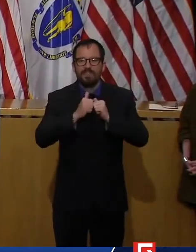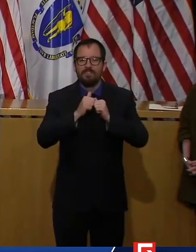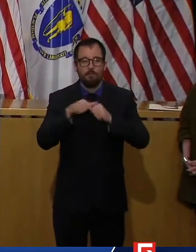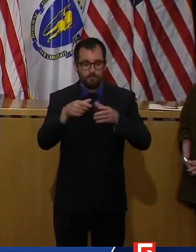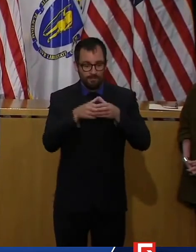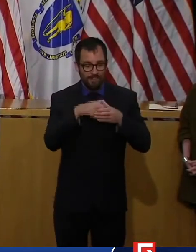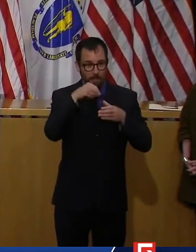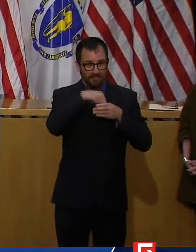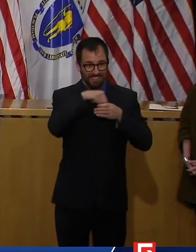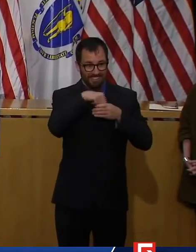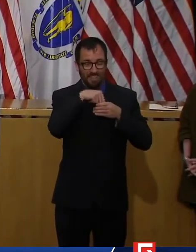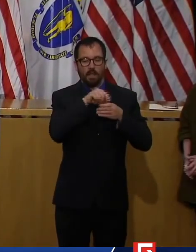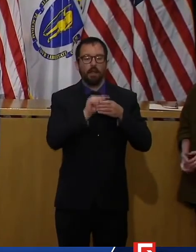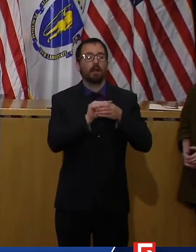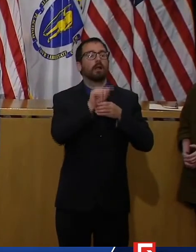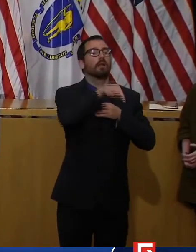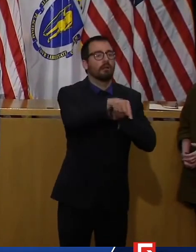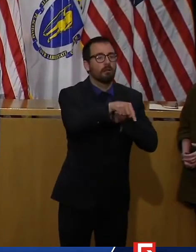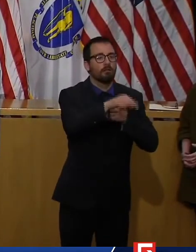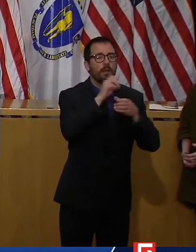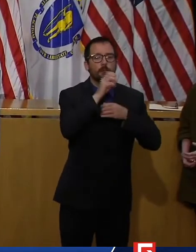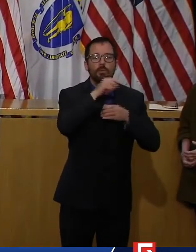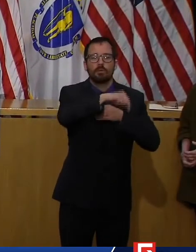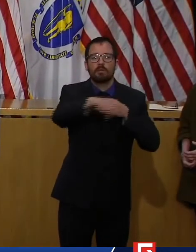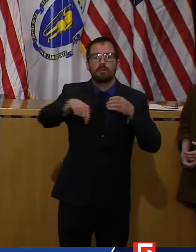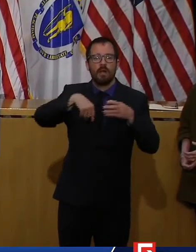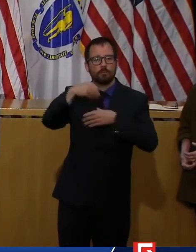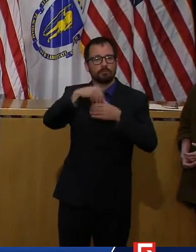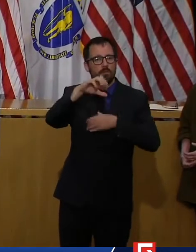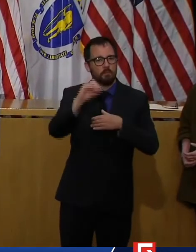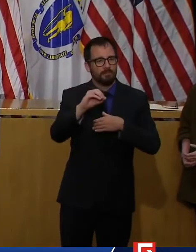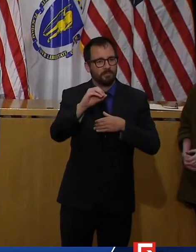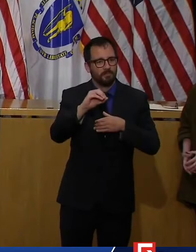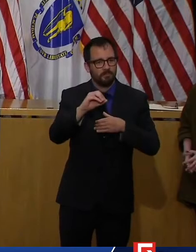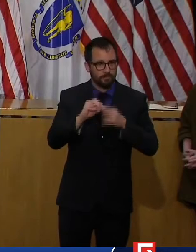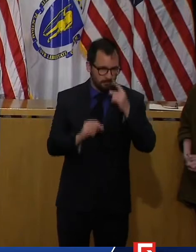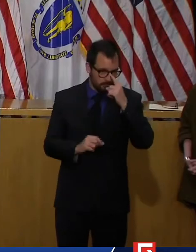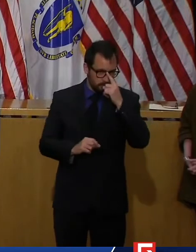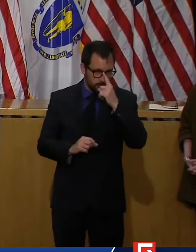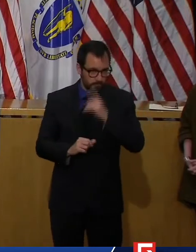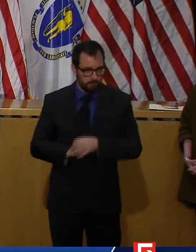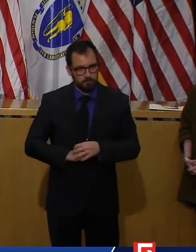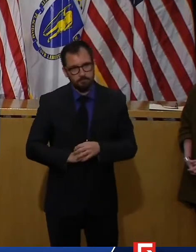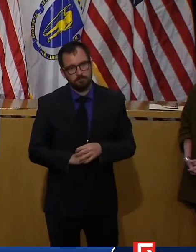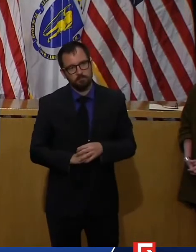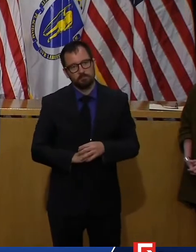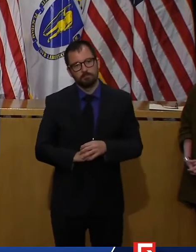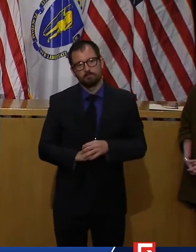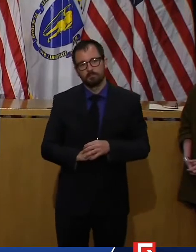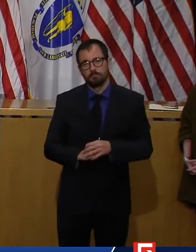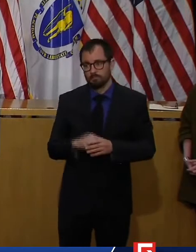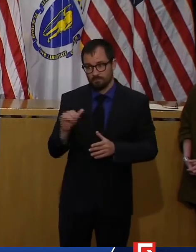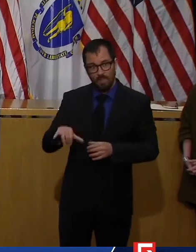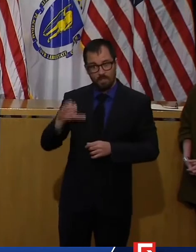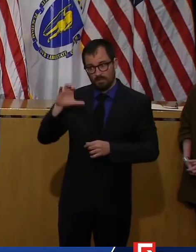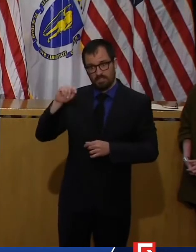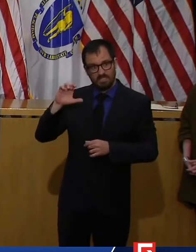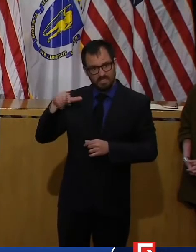The fact that people set this thing up in basically less than 30 days and created a